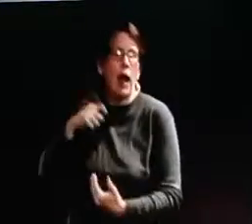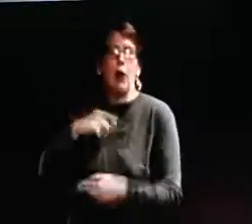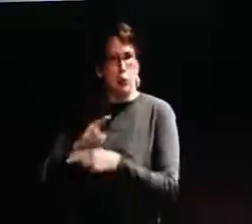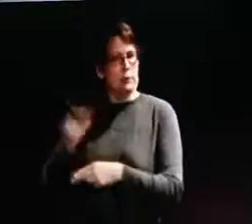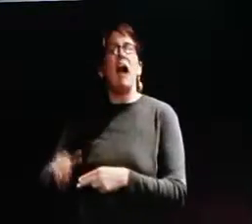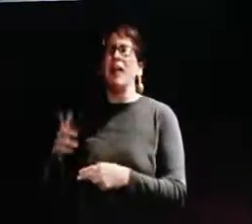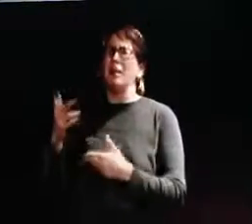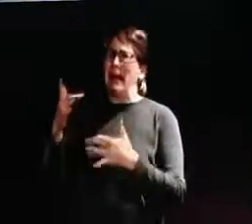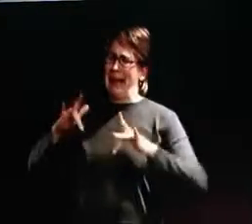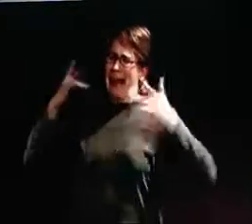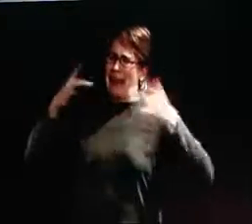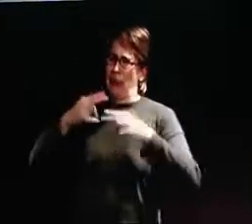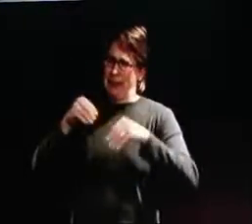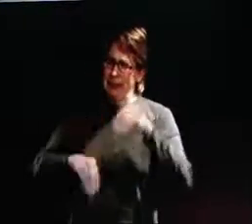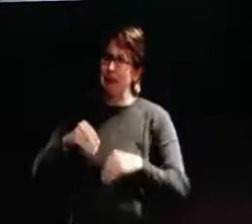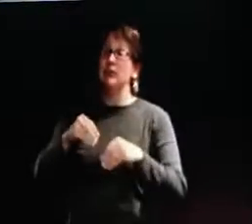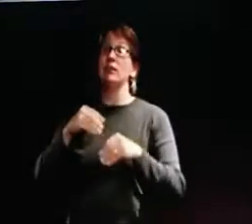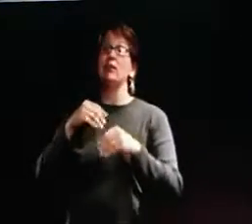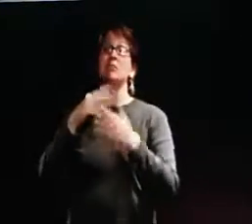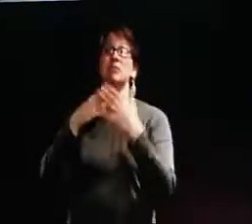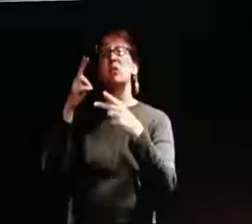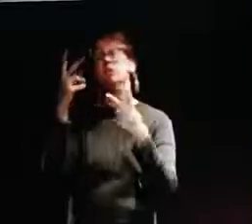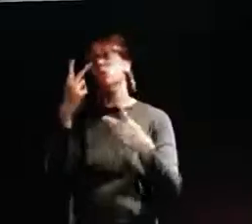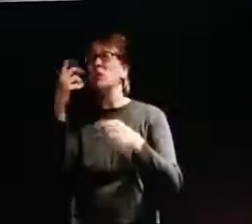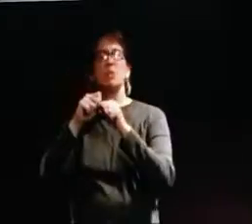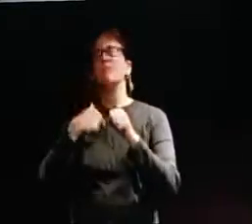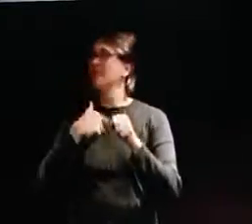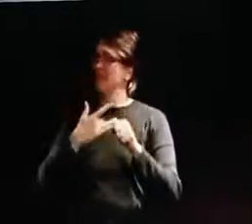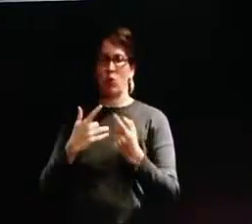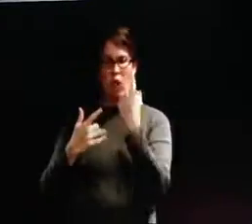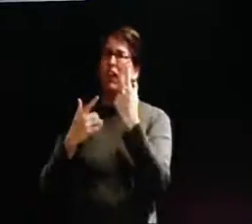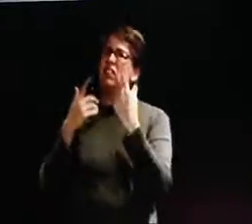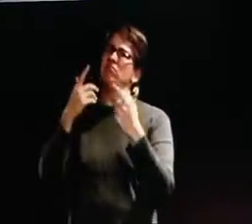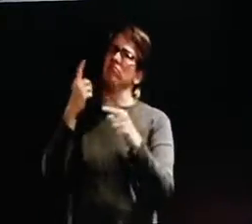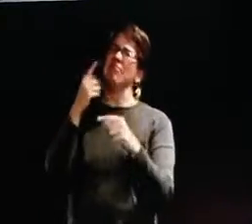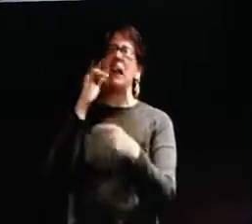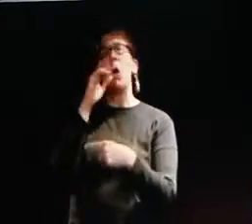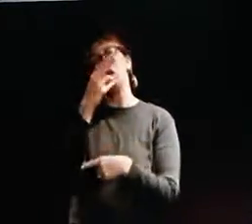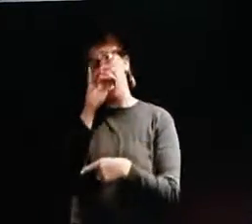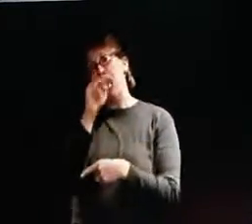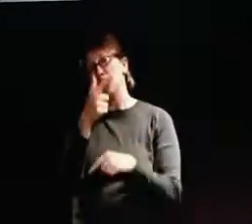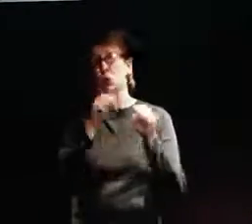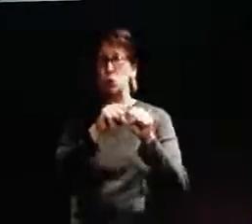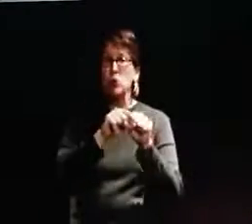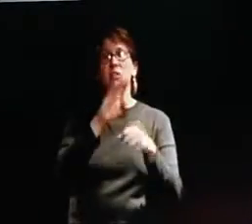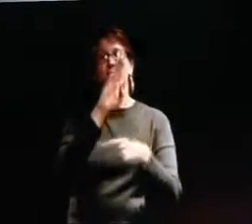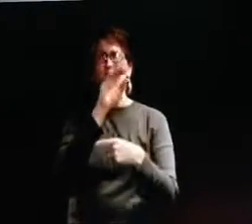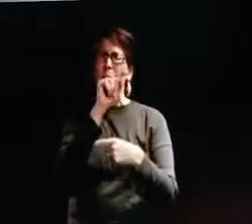very warm, dry type of clothing used for camping and canoeing, and that's the kind of clothing that I